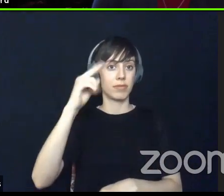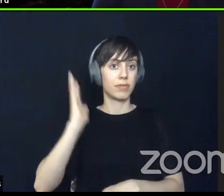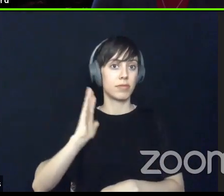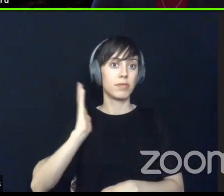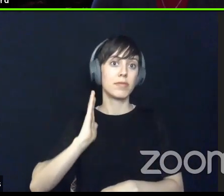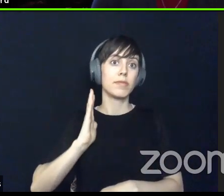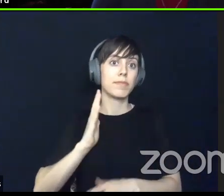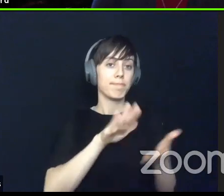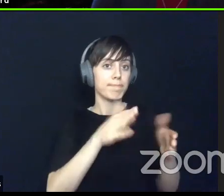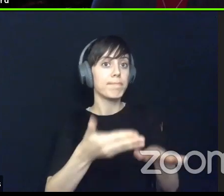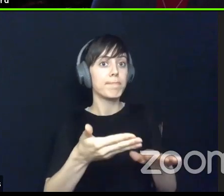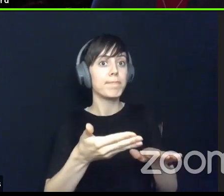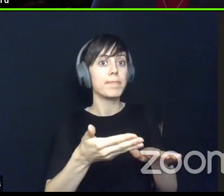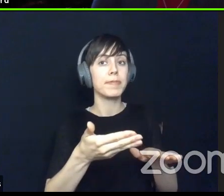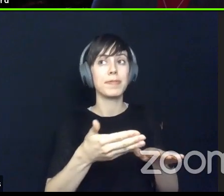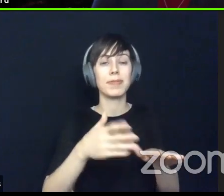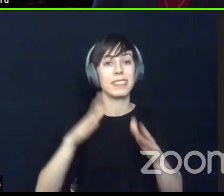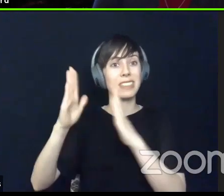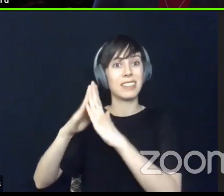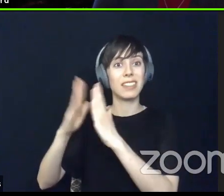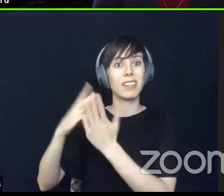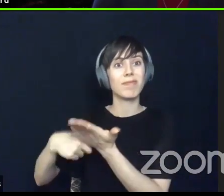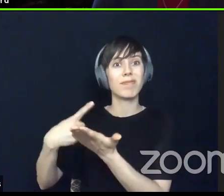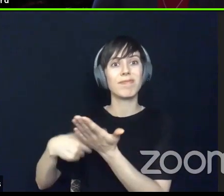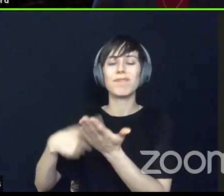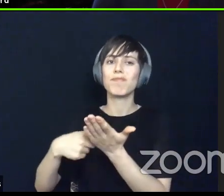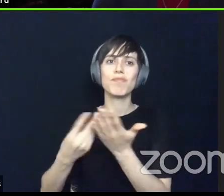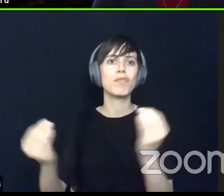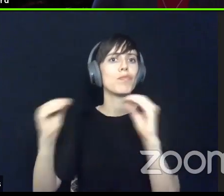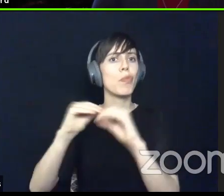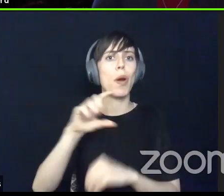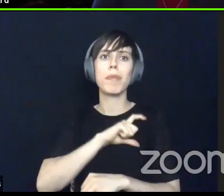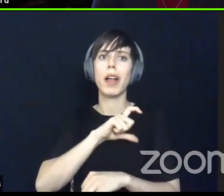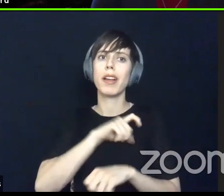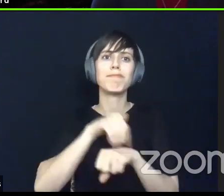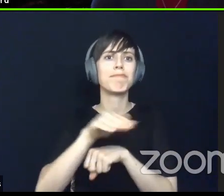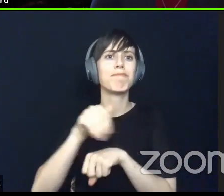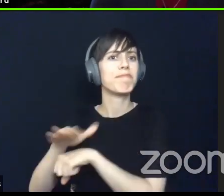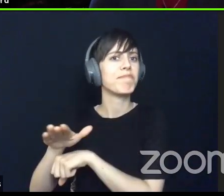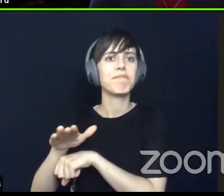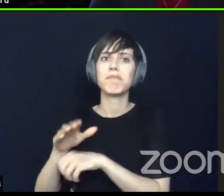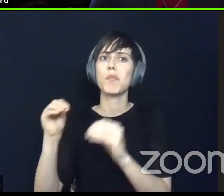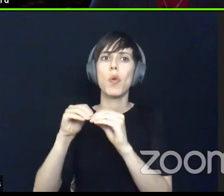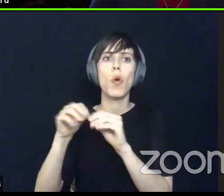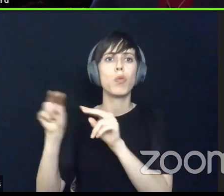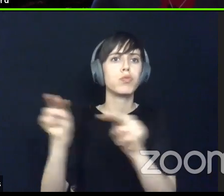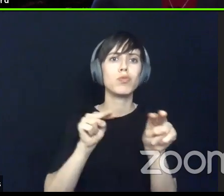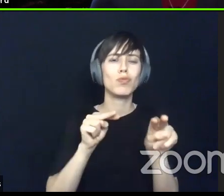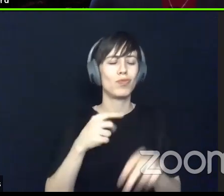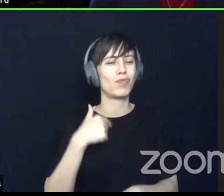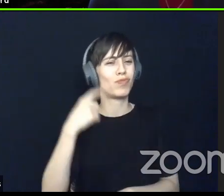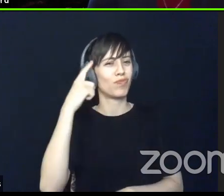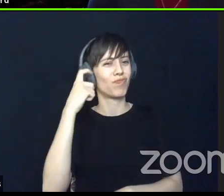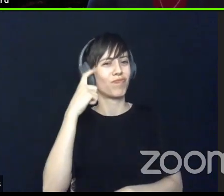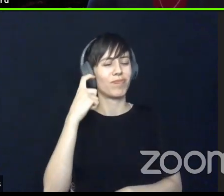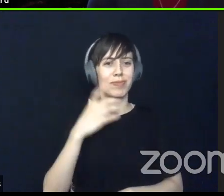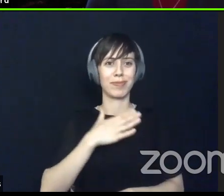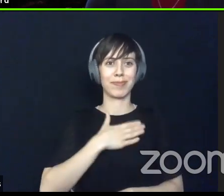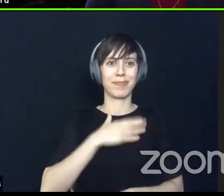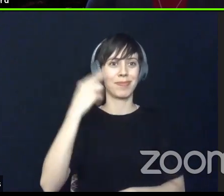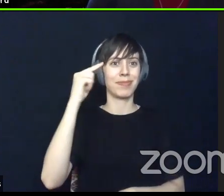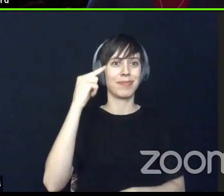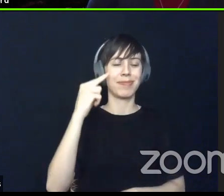about policing more. And I thought, well, he was 19 years old. What are we doing to build a foundation for the children so that they don't chase